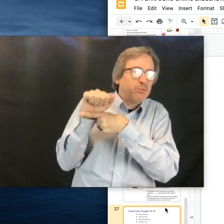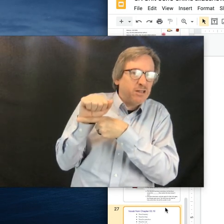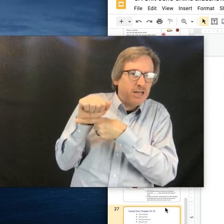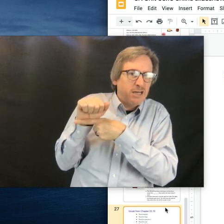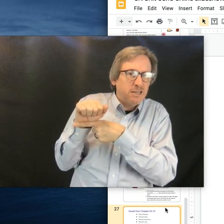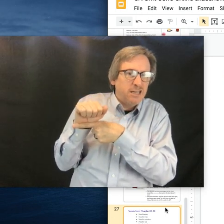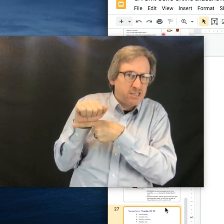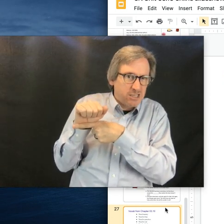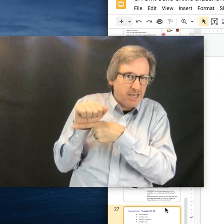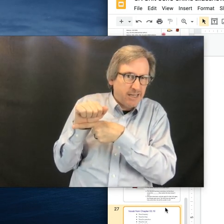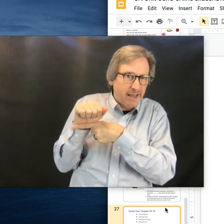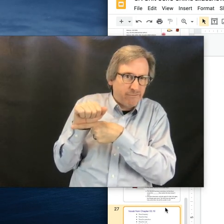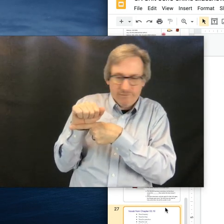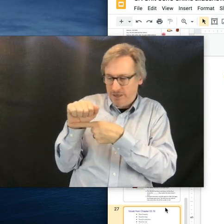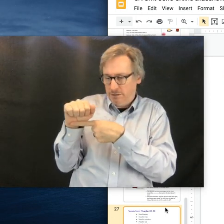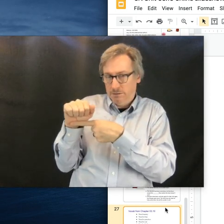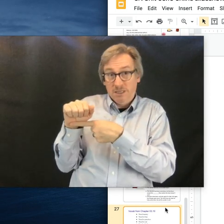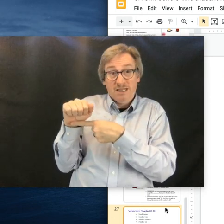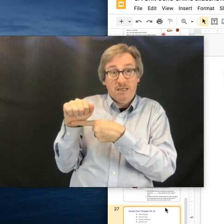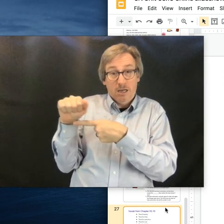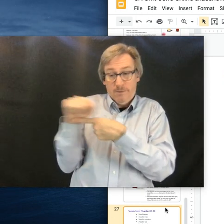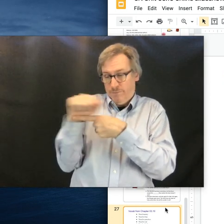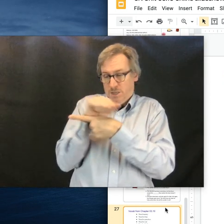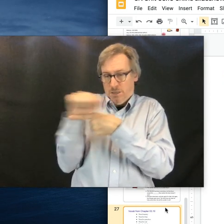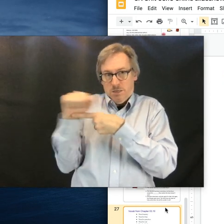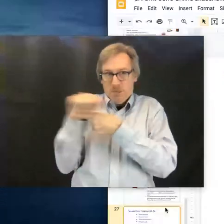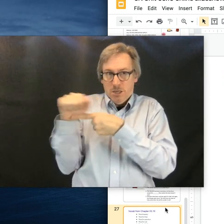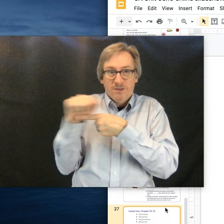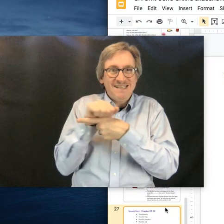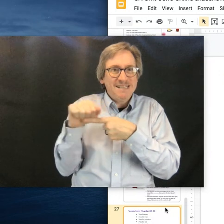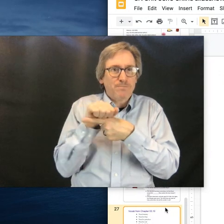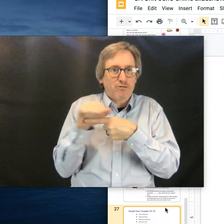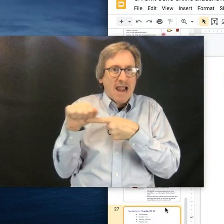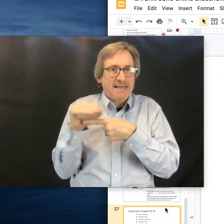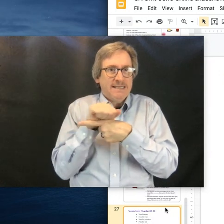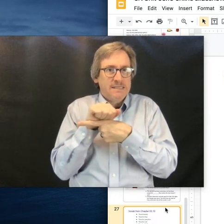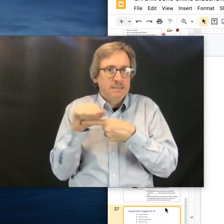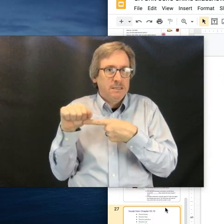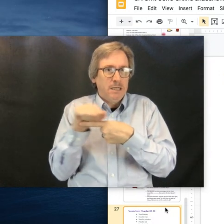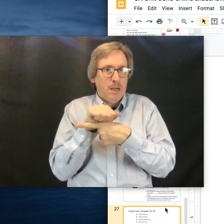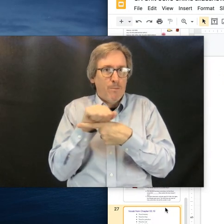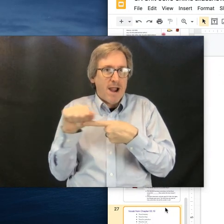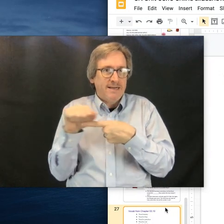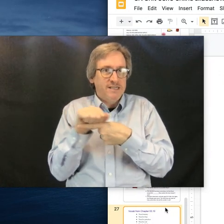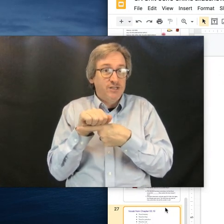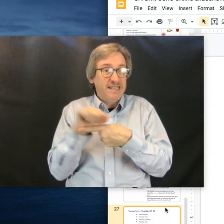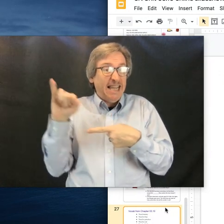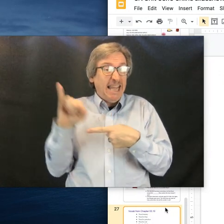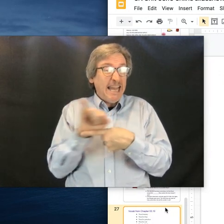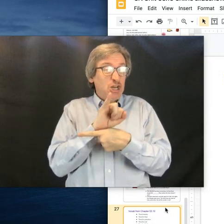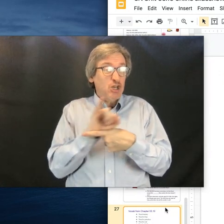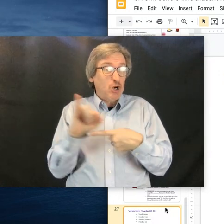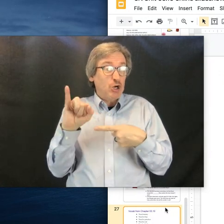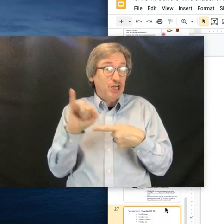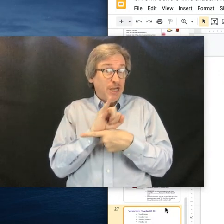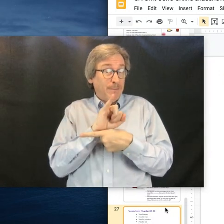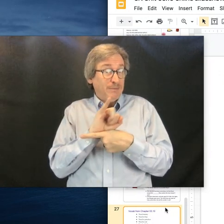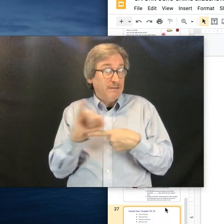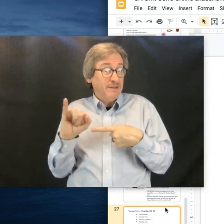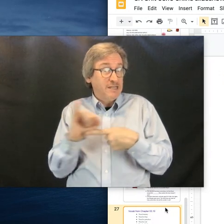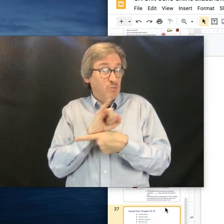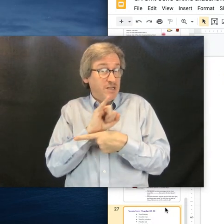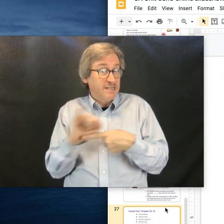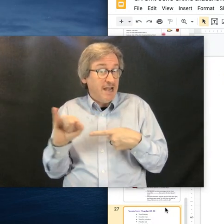Don't have to breathe on it. That's just, I did that for effect. This is practice. Practice. You'll see